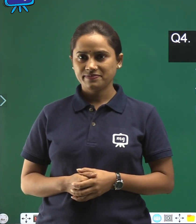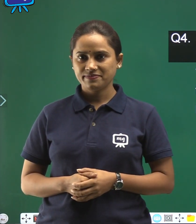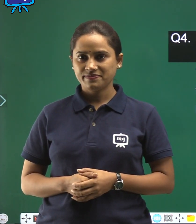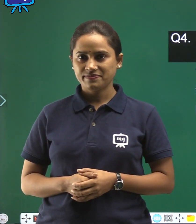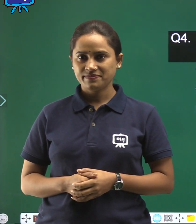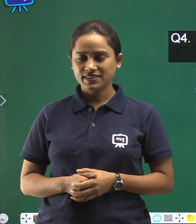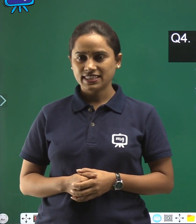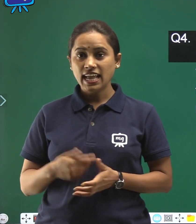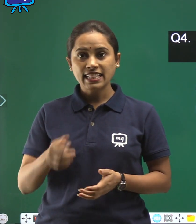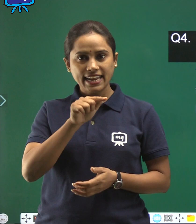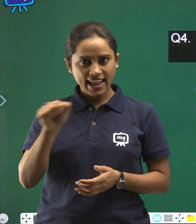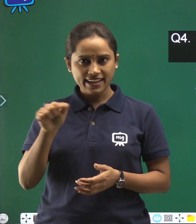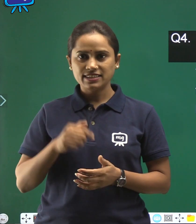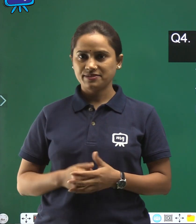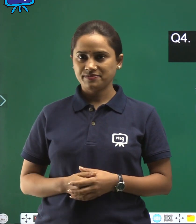The dash